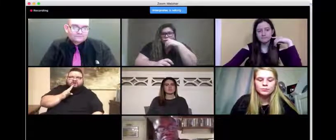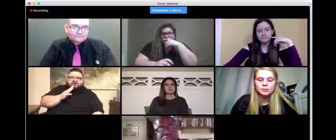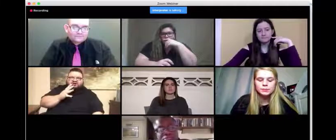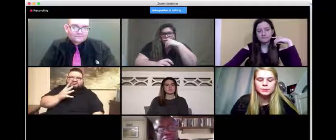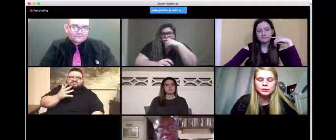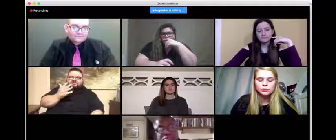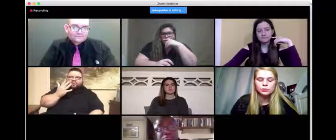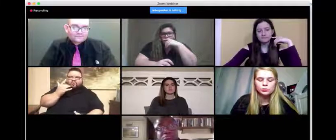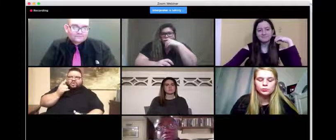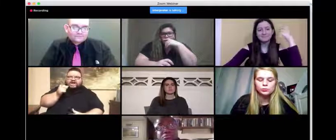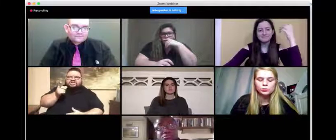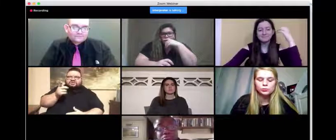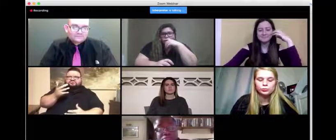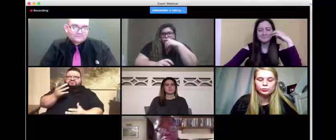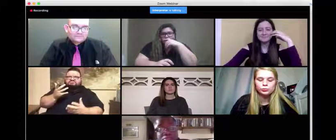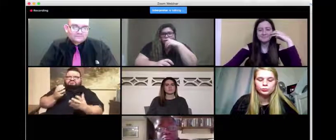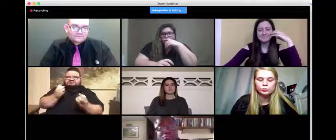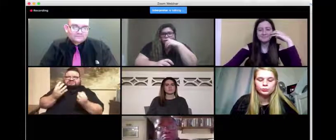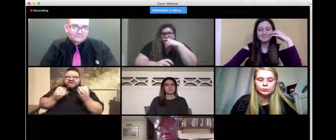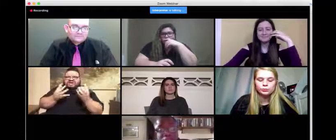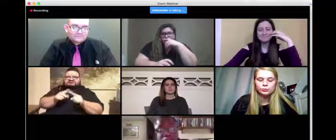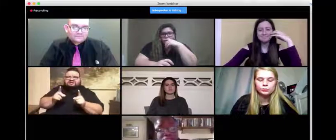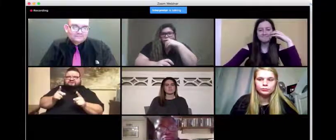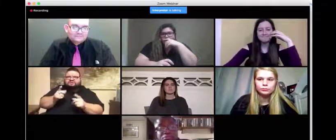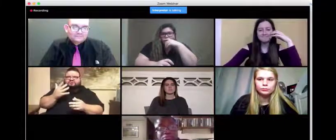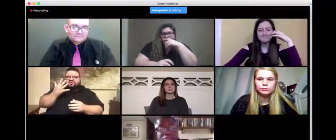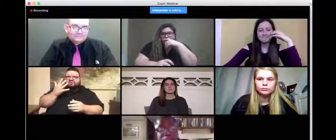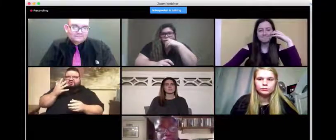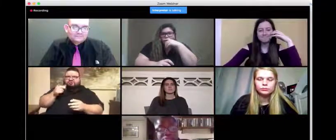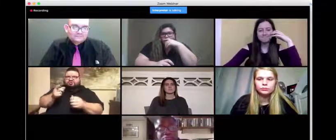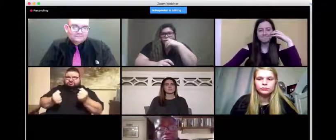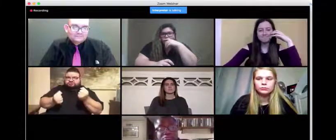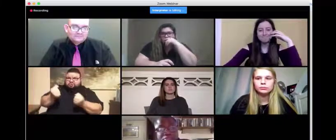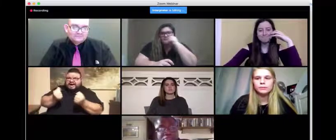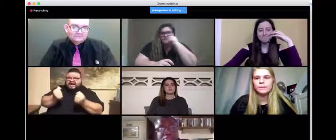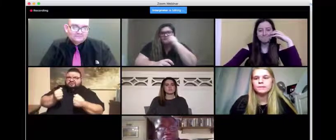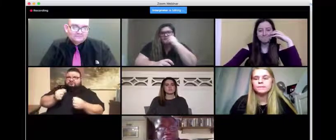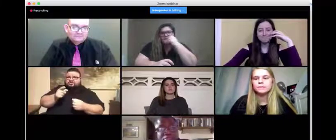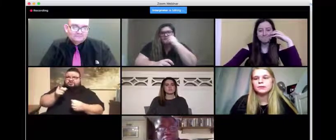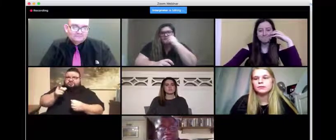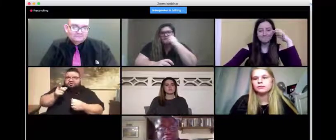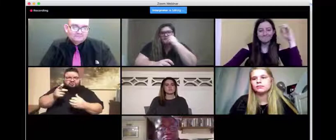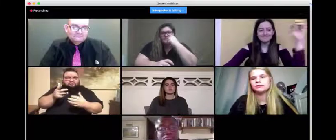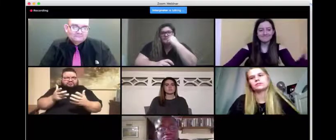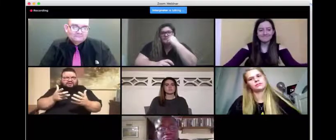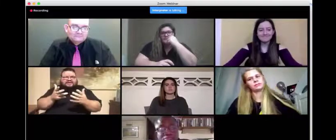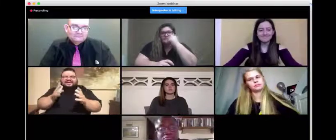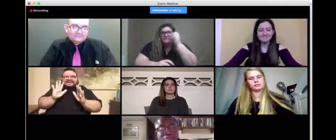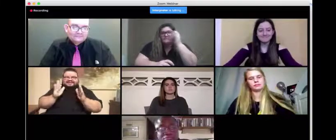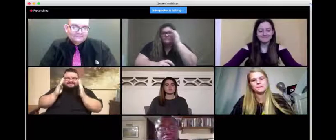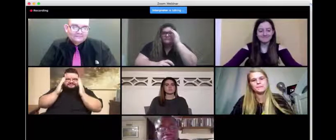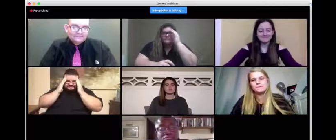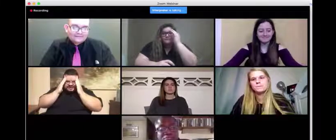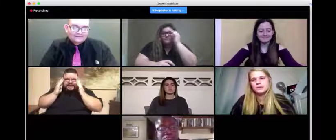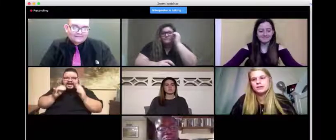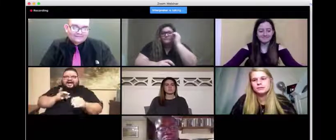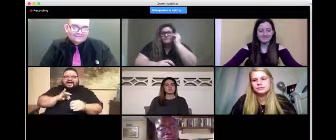you drive? You know, those questions, it makes me feel like if the educational system has been